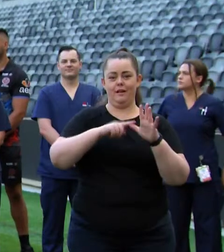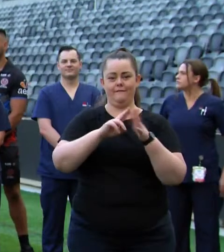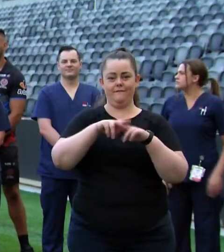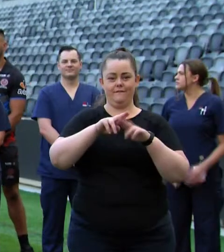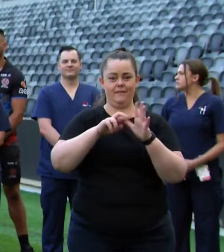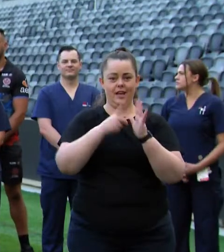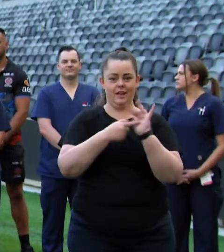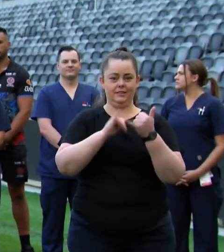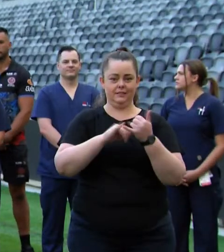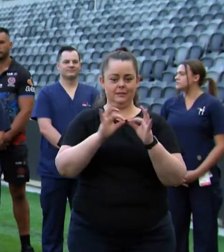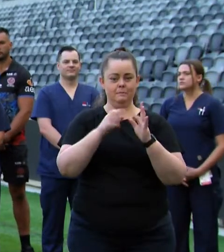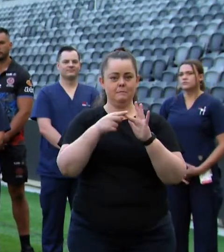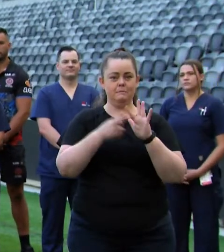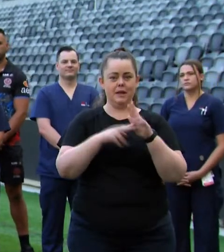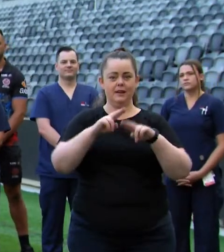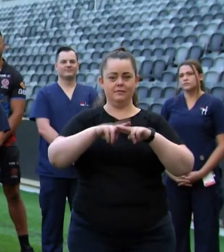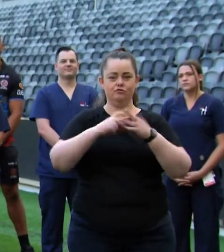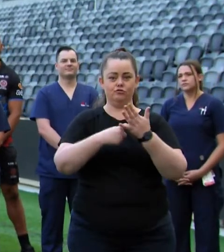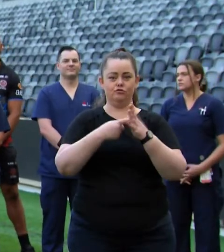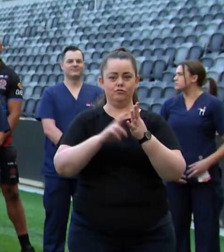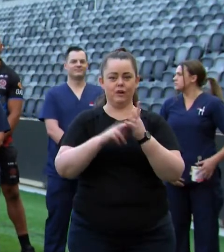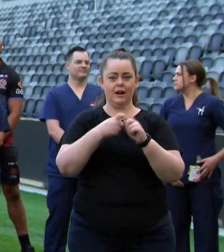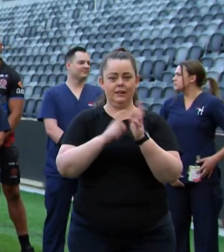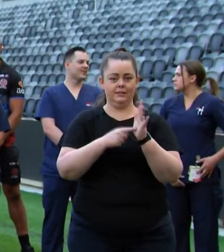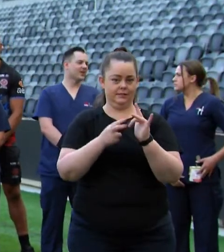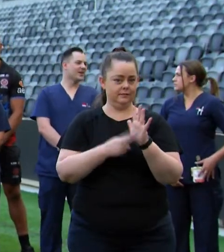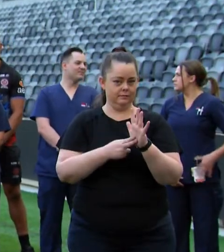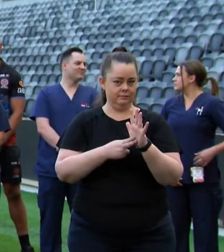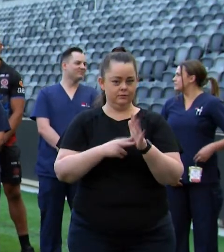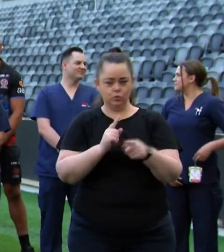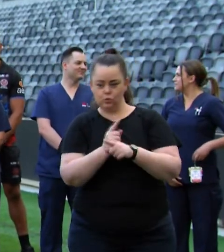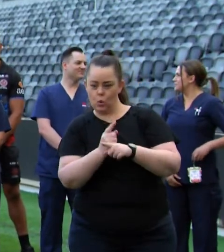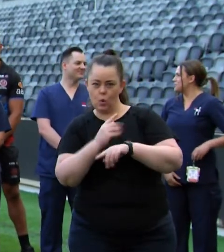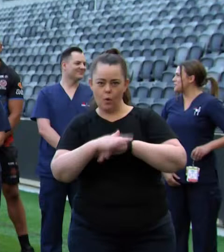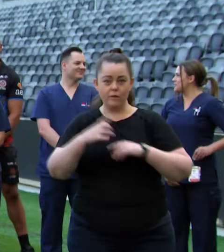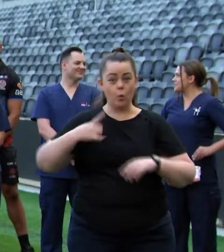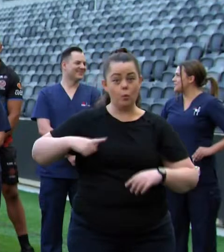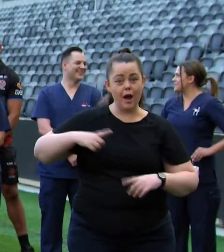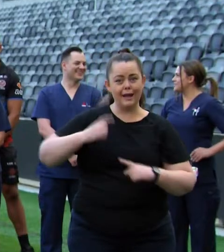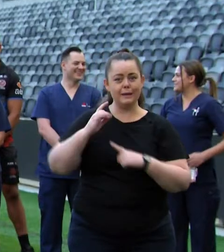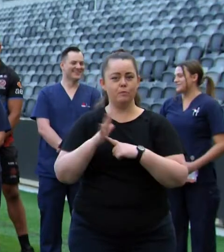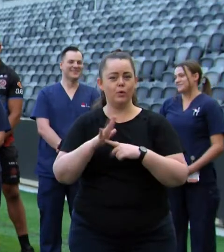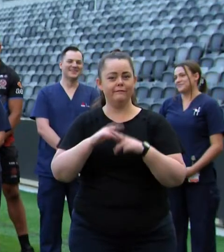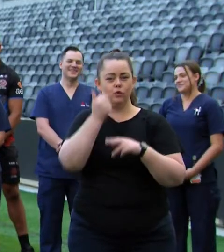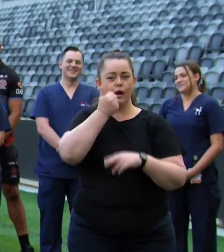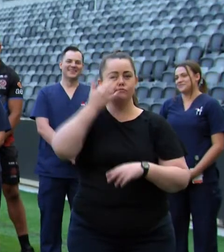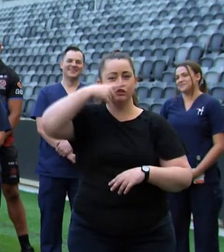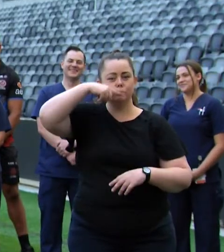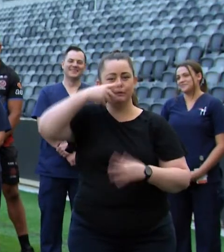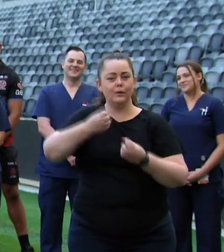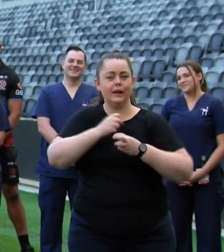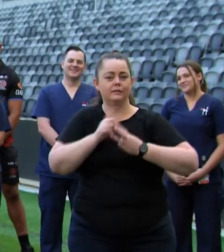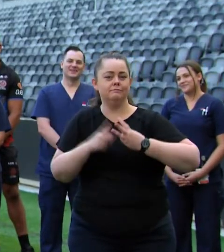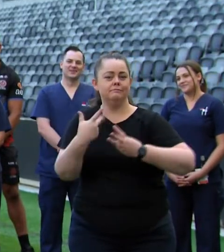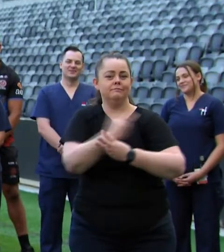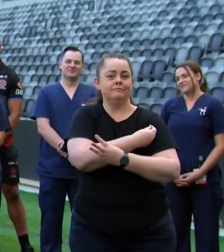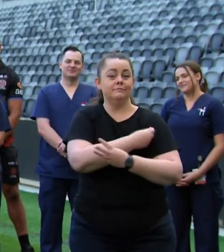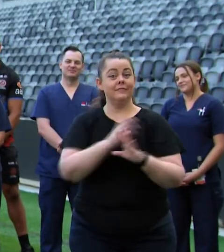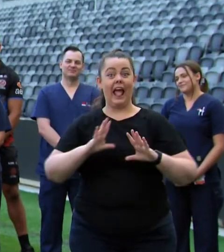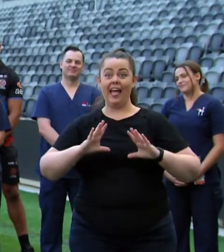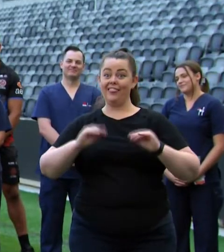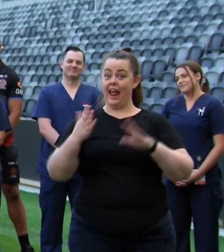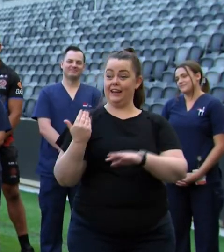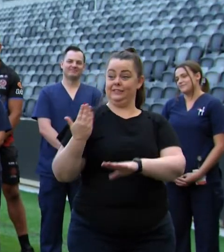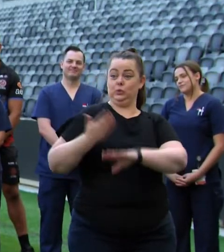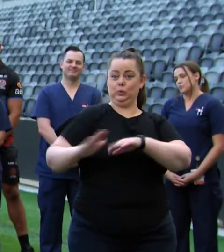importance of the booster shot campaign right across our state. And then Emma will speak as well in relation to the excitement that she has